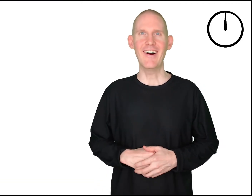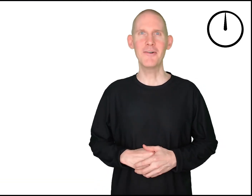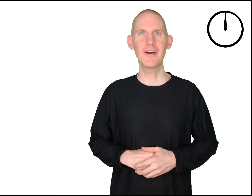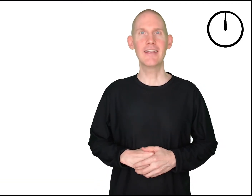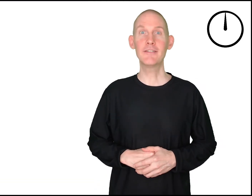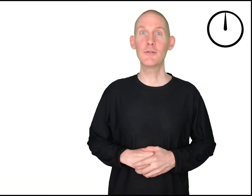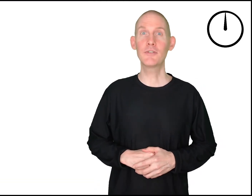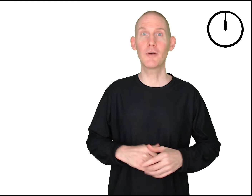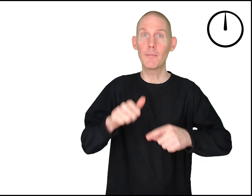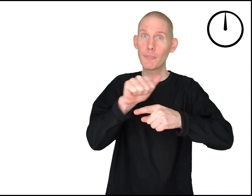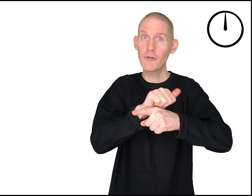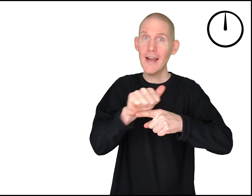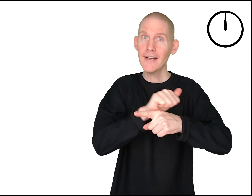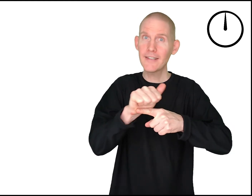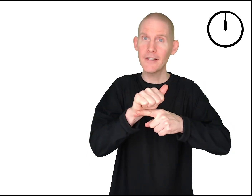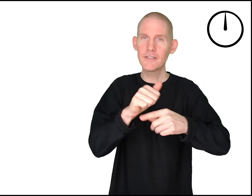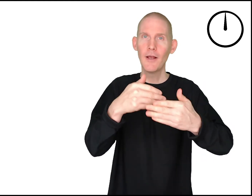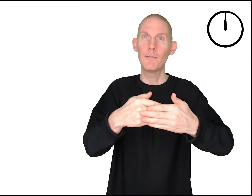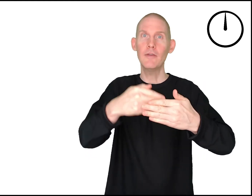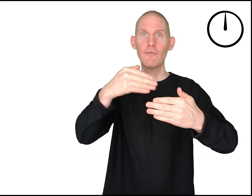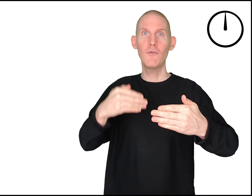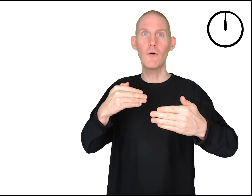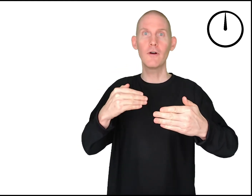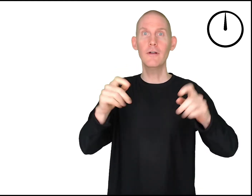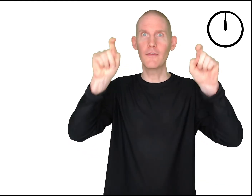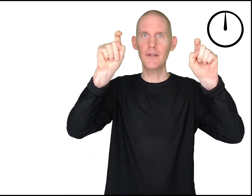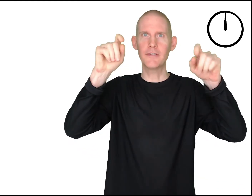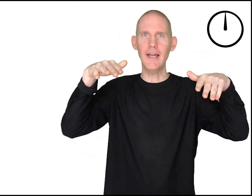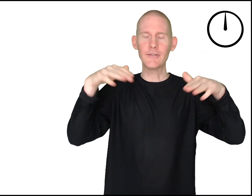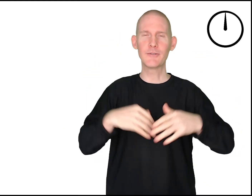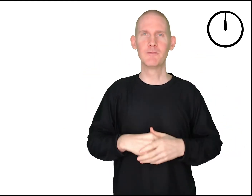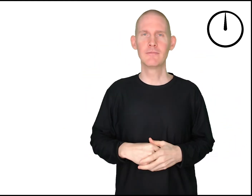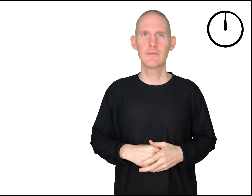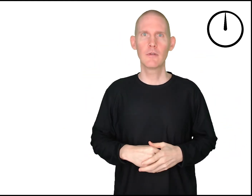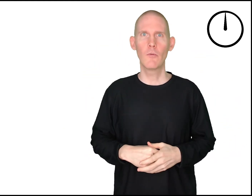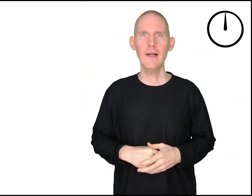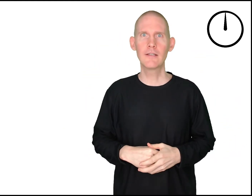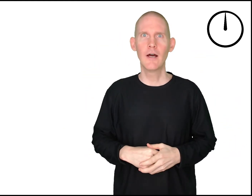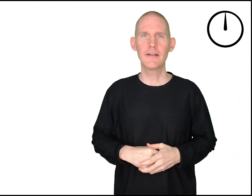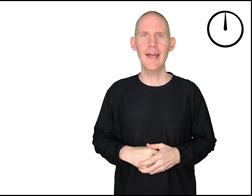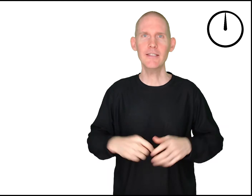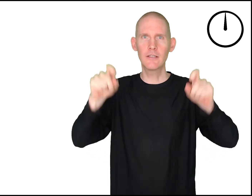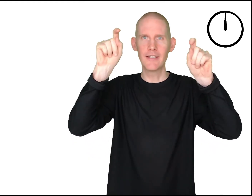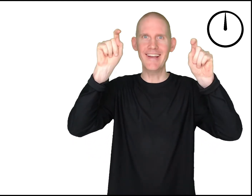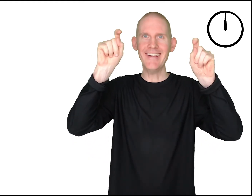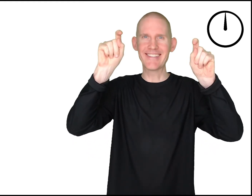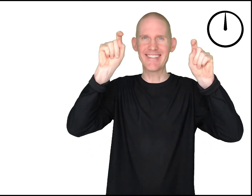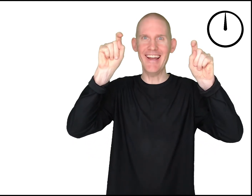All right, let's do some practice before the test. What? A test? Yes,